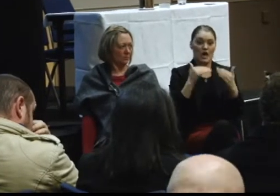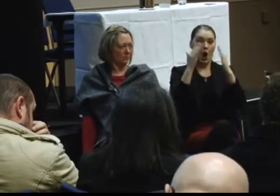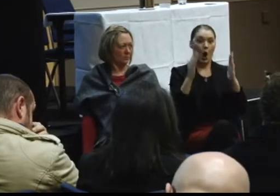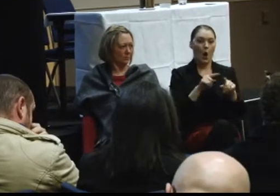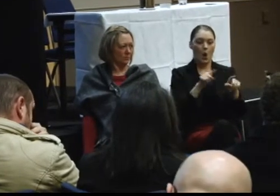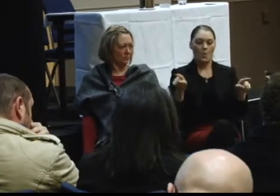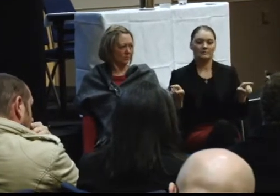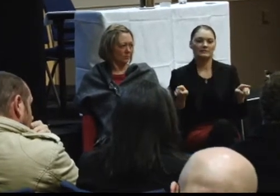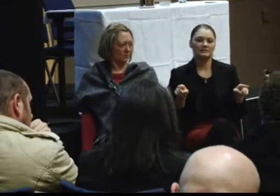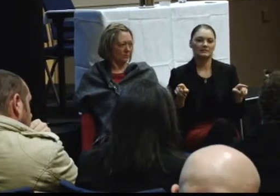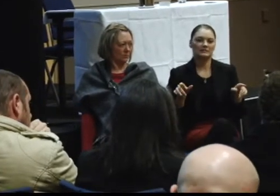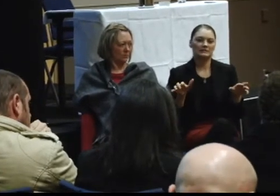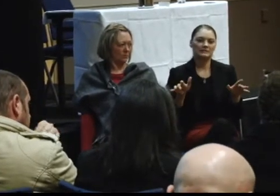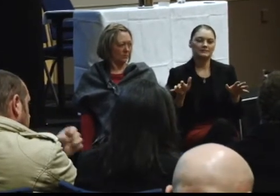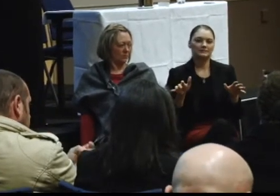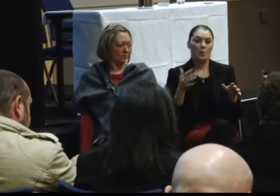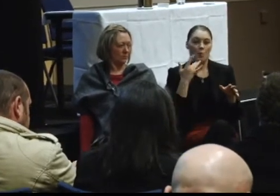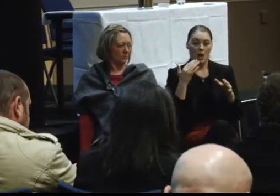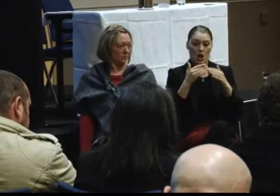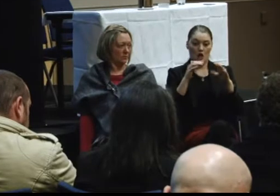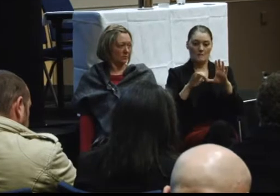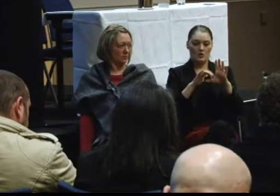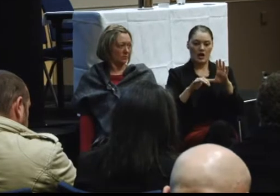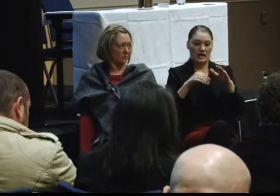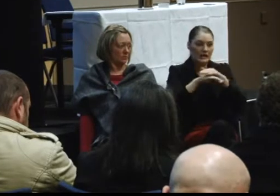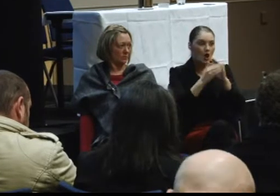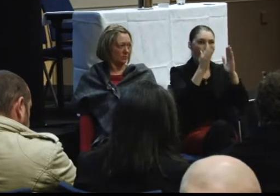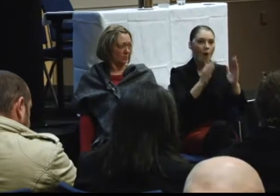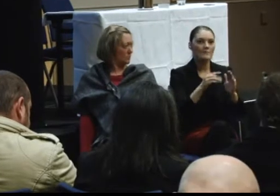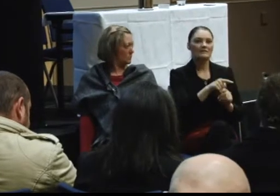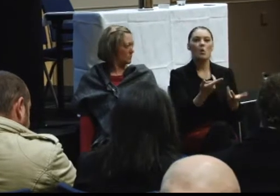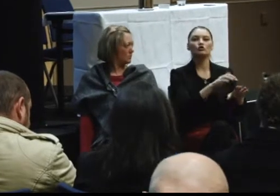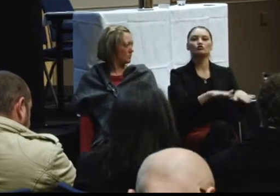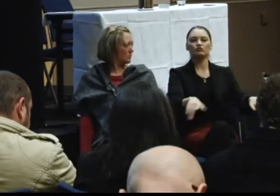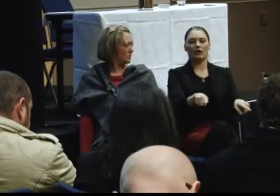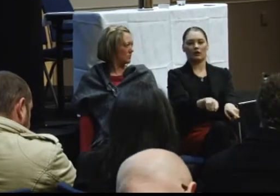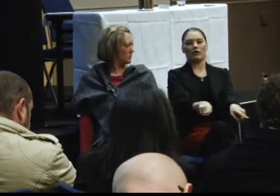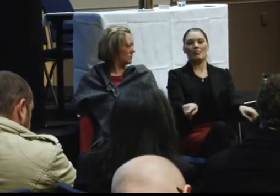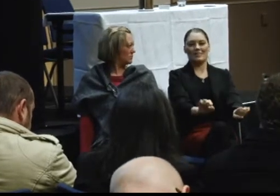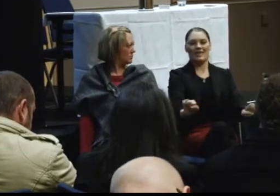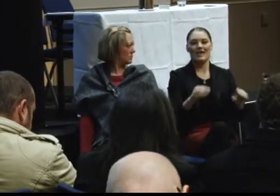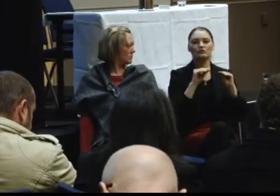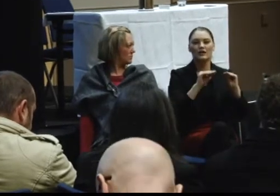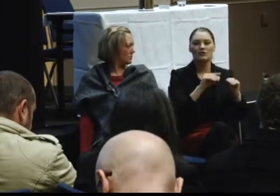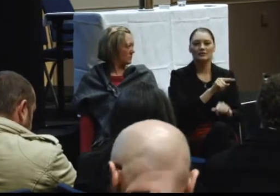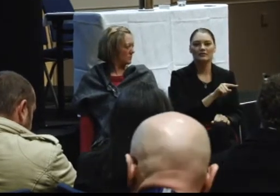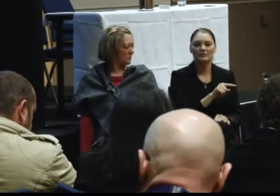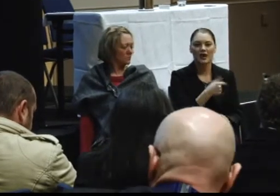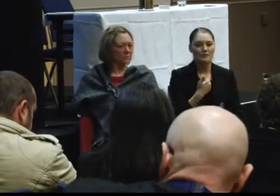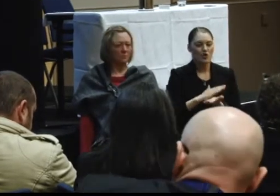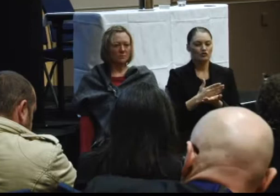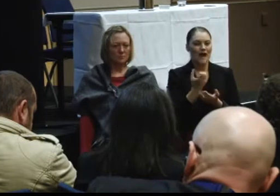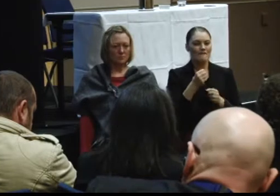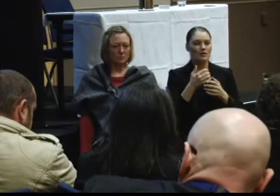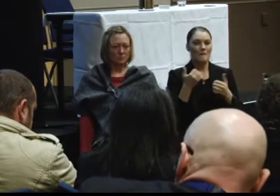we serve, once the computer is home, it is very much there for the children's education, and I don't know that there would be a lot of